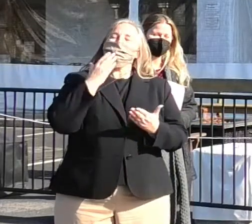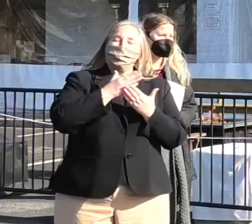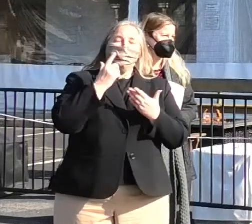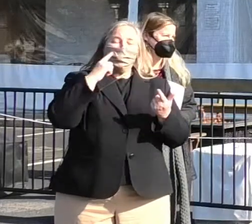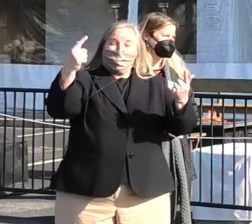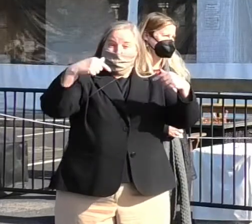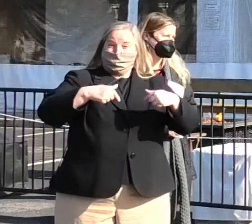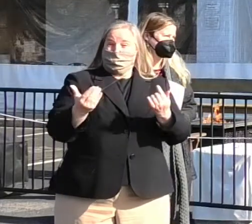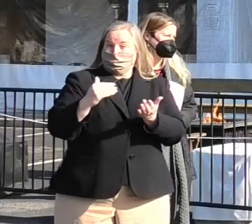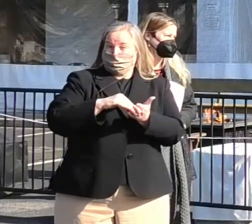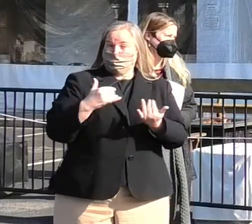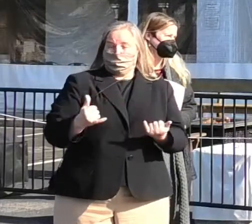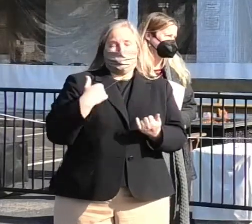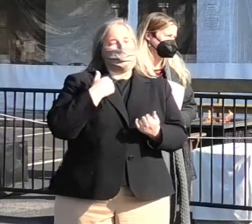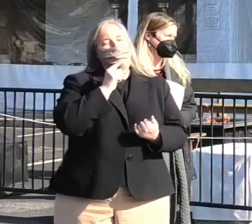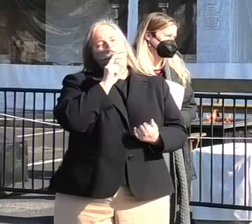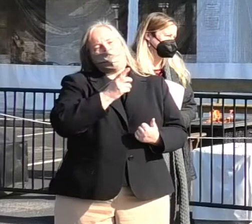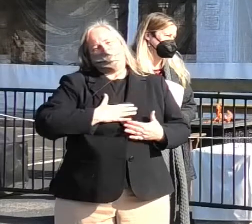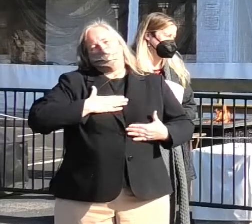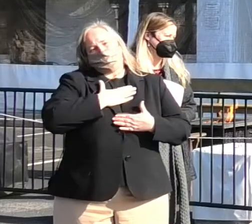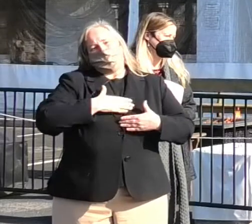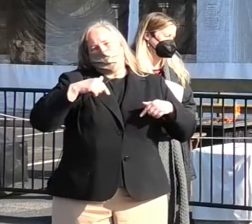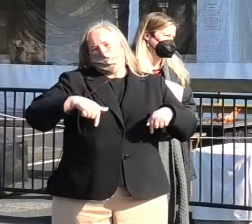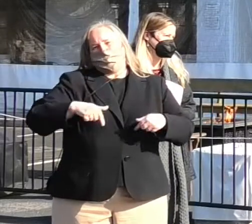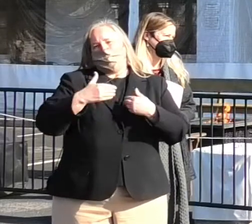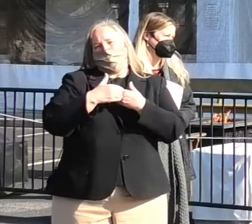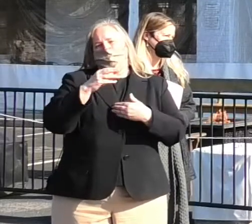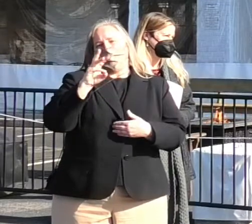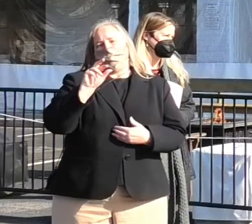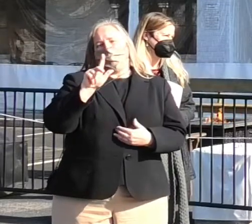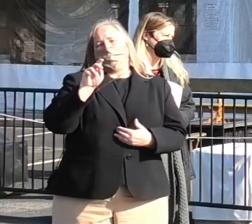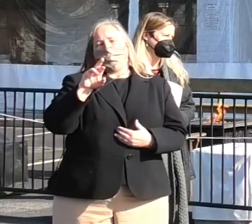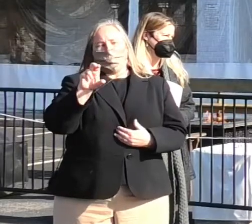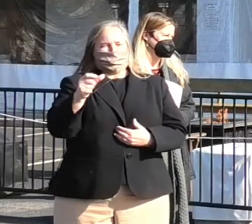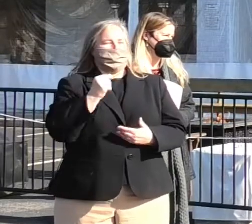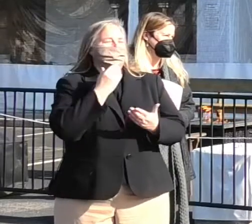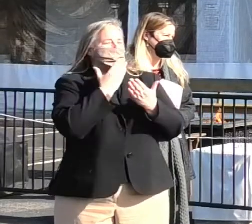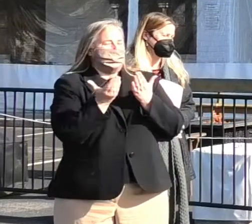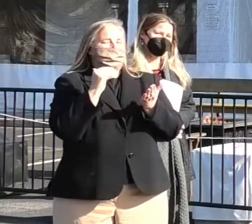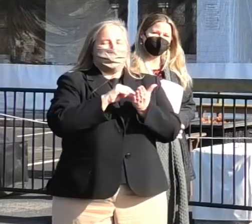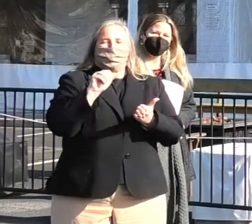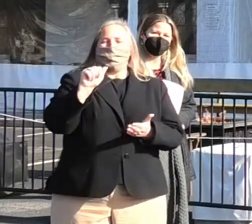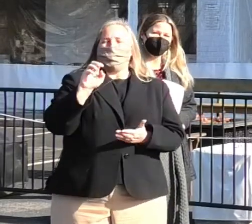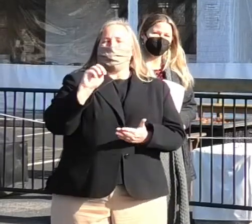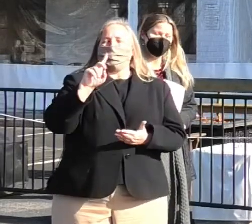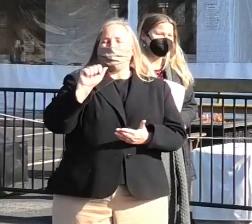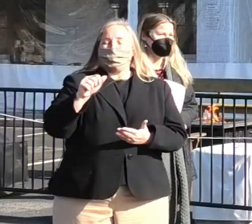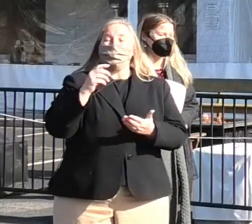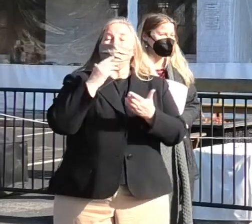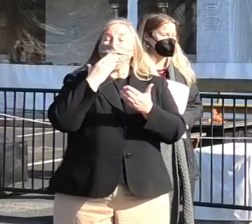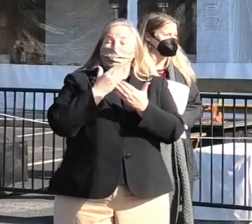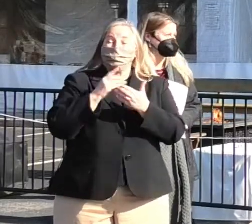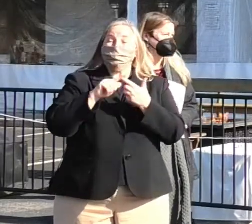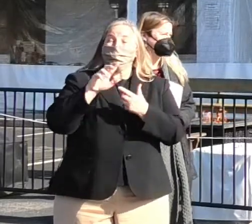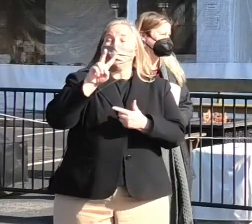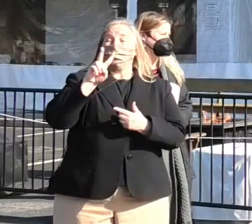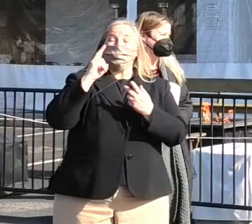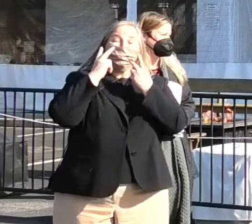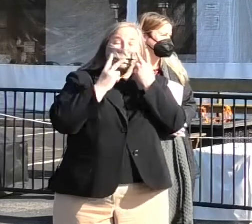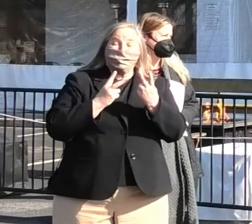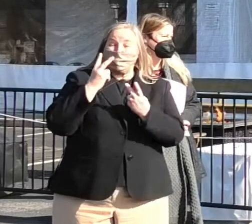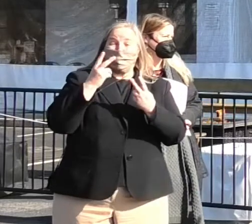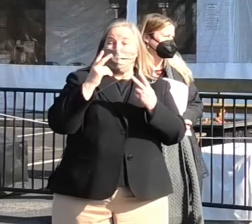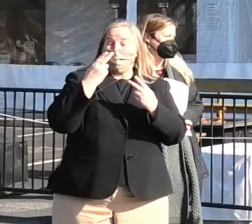again today, and we truly appreciate it here at Walker's. And thanks again, Amanda. Thanks for Visit Howard County. And